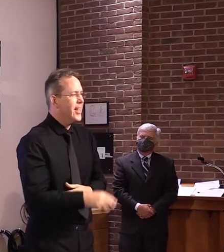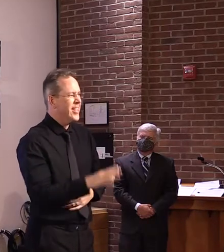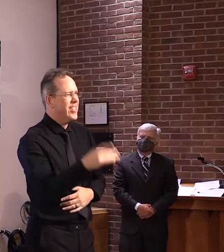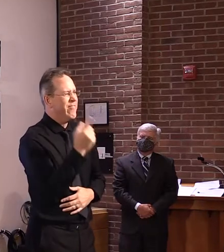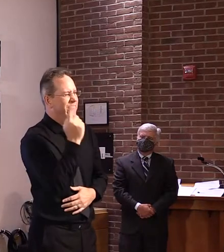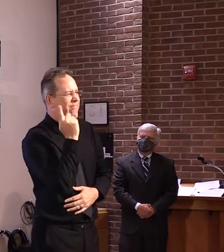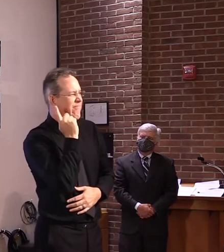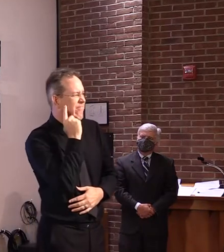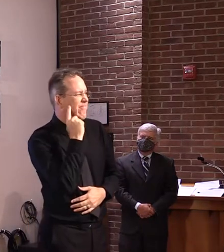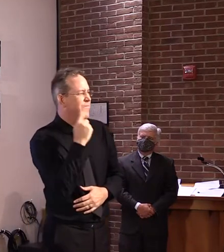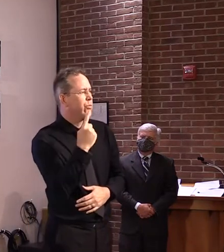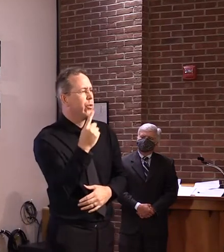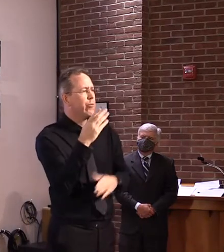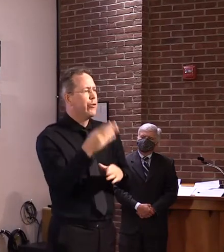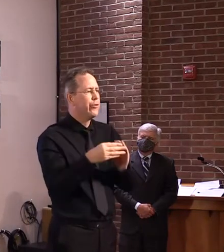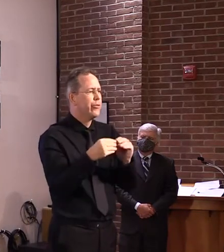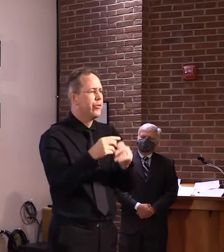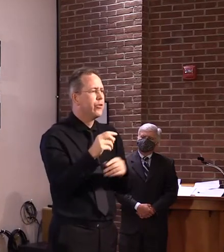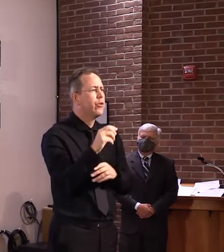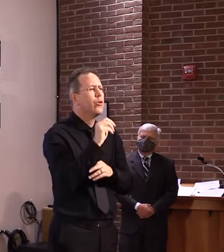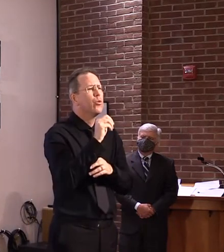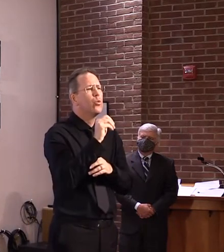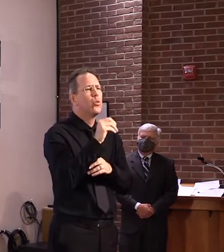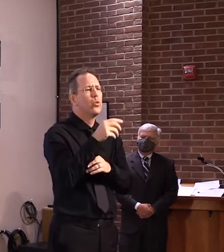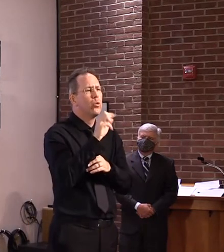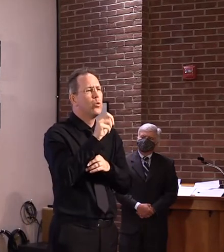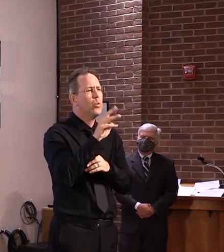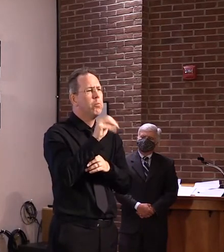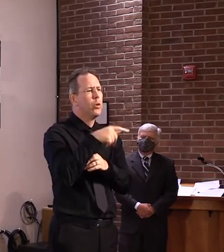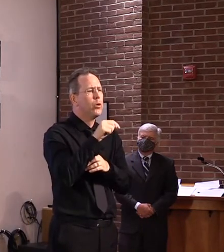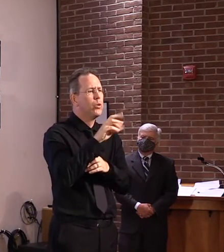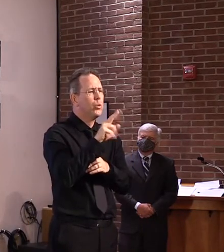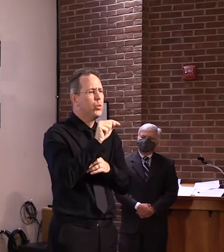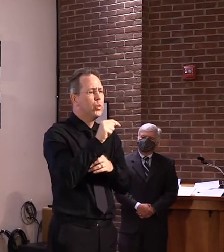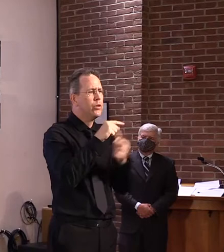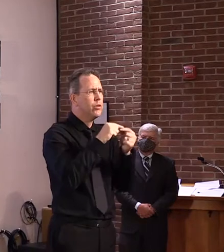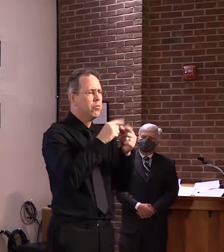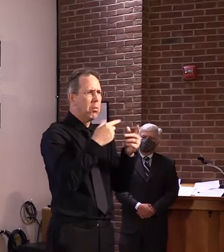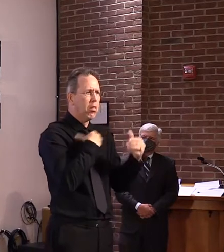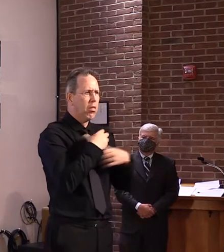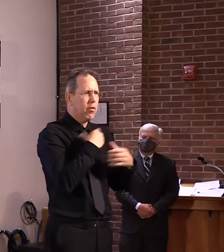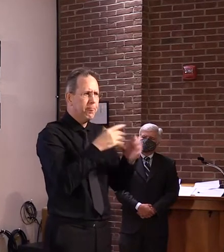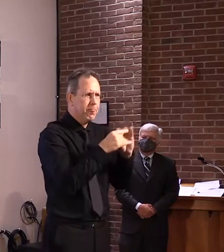community about, you know, provisions of social distancing and so forth.